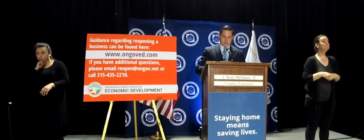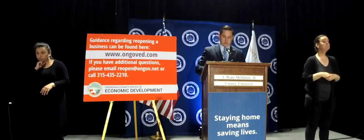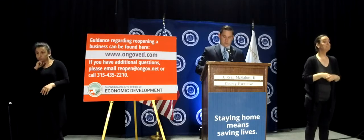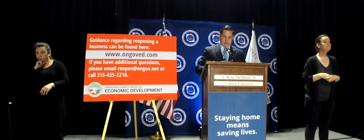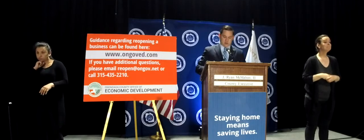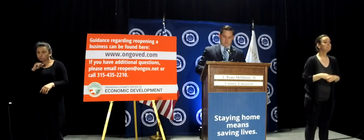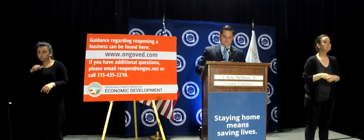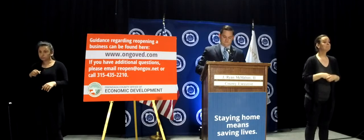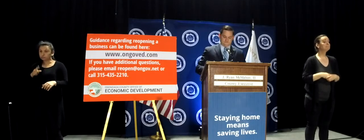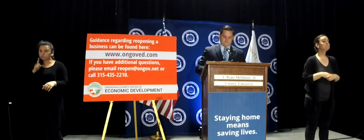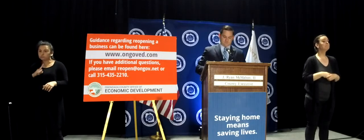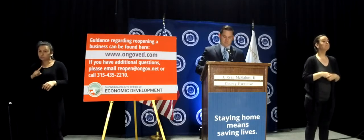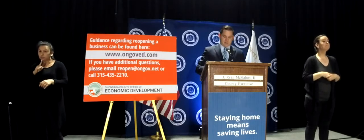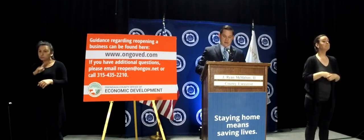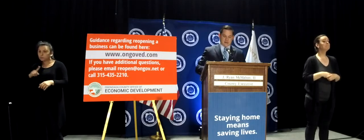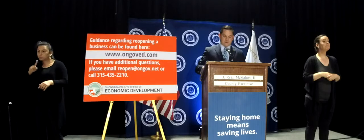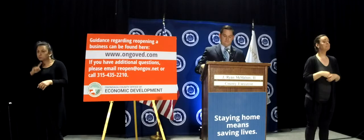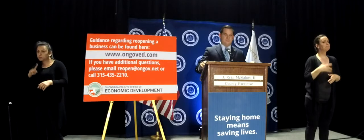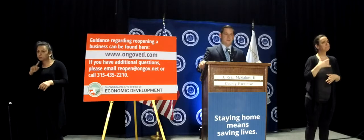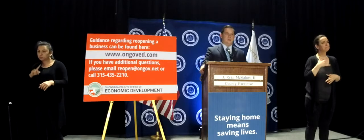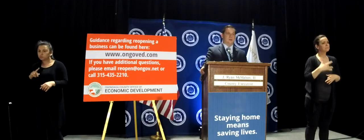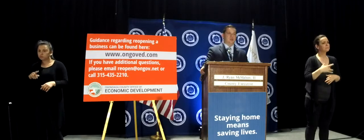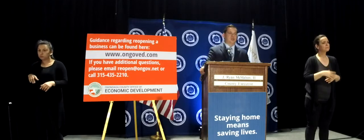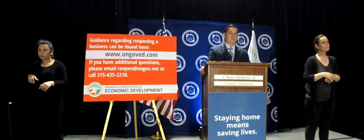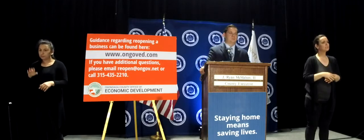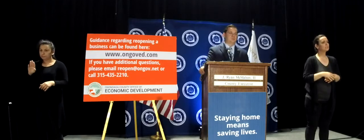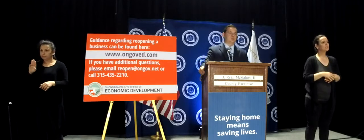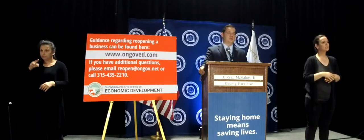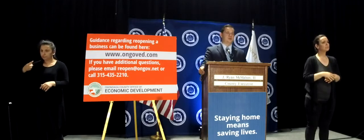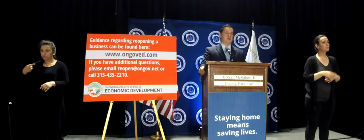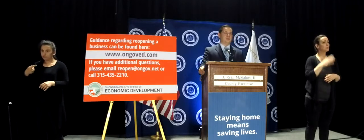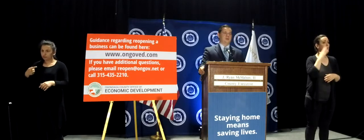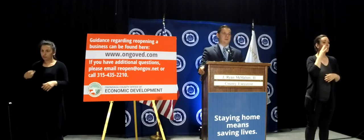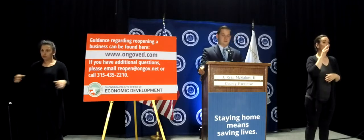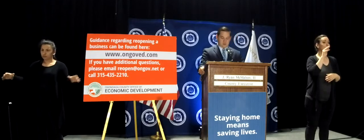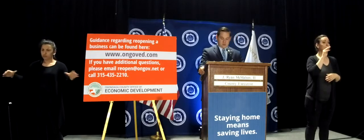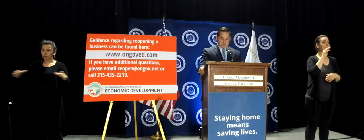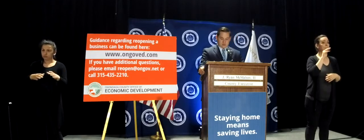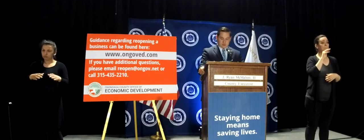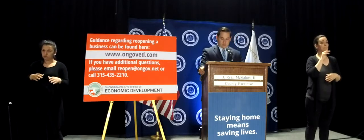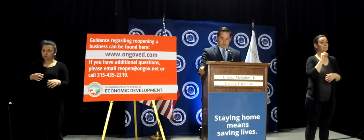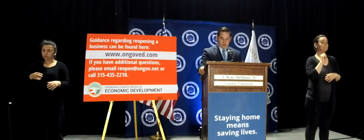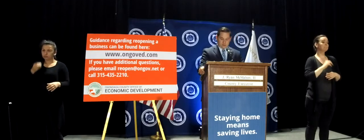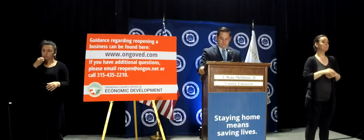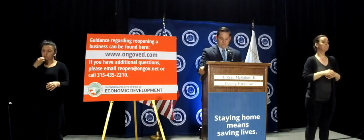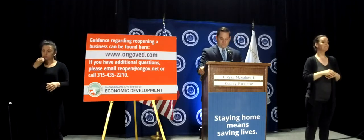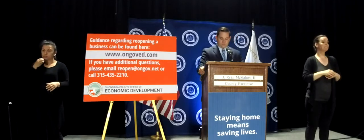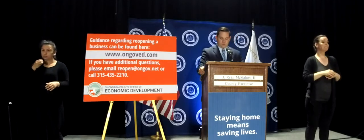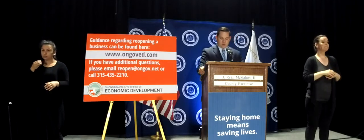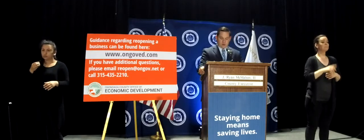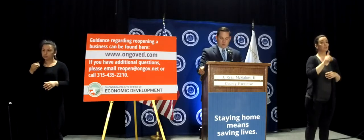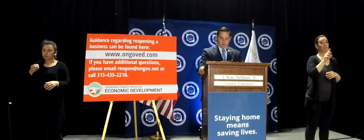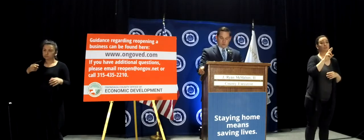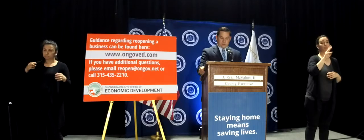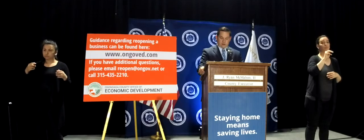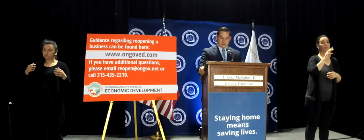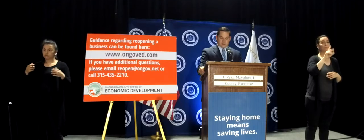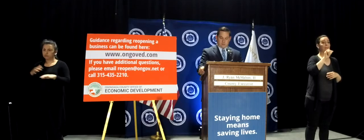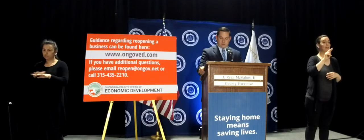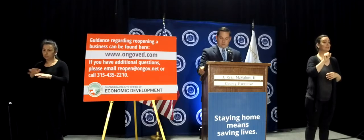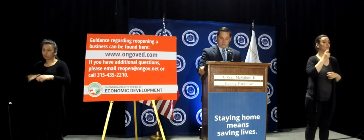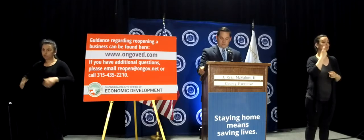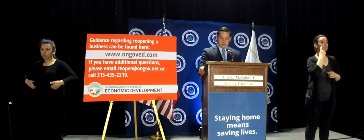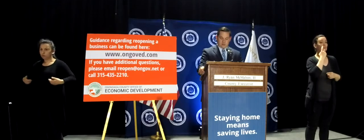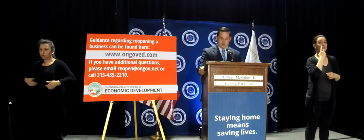be in May at a luncheon, usually at Drumlin's, to celebrate Older